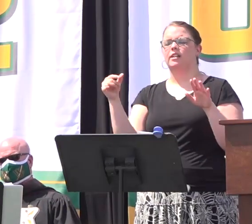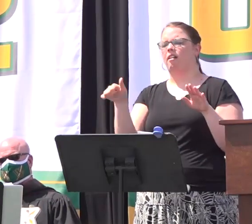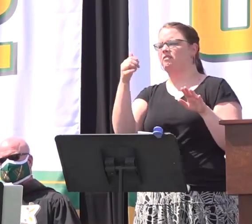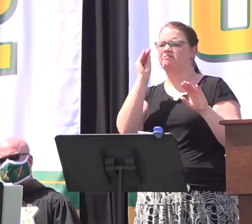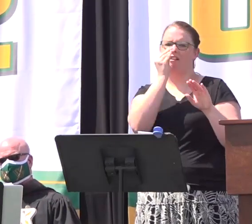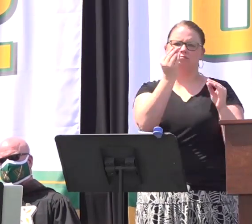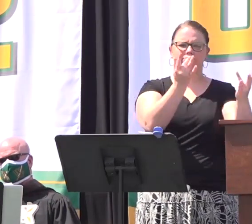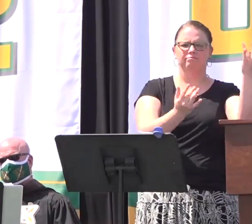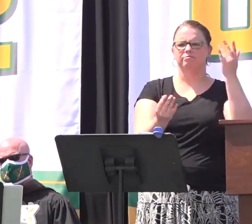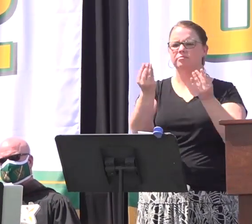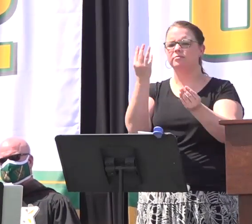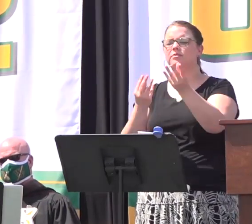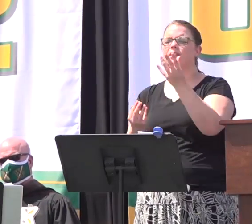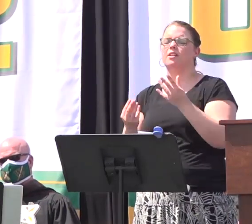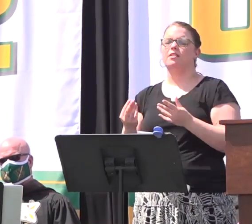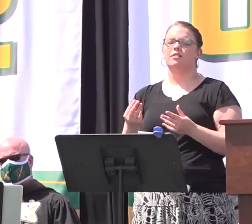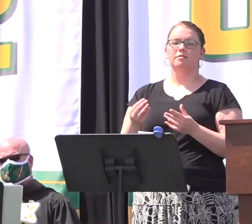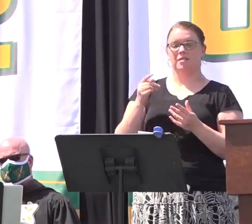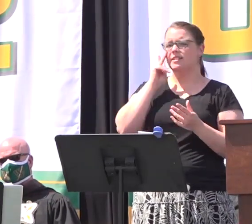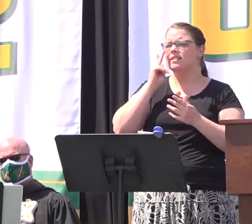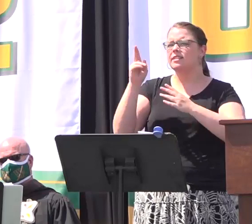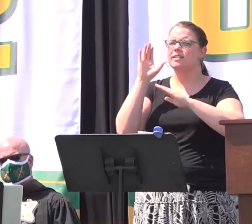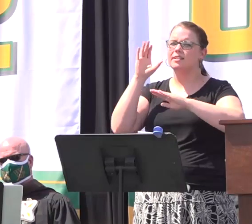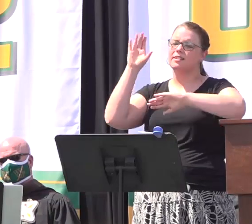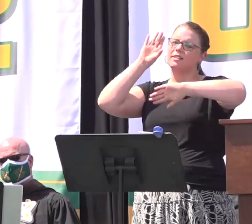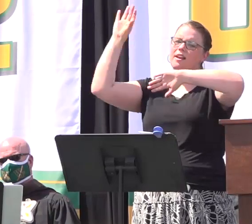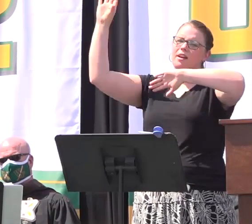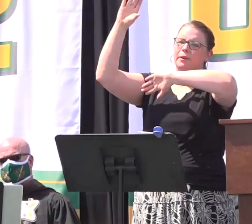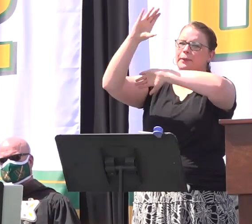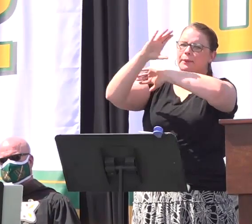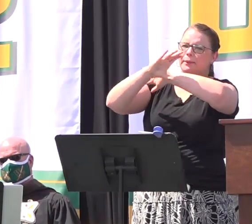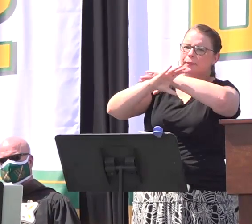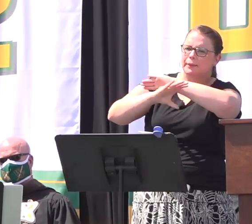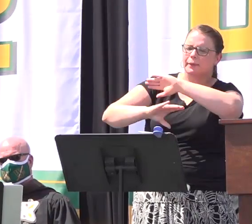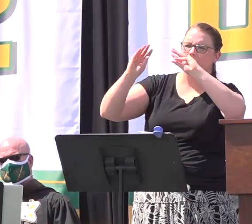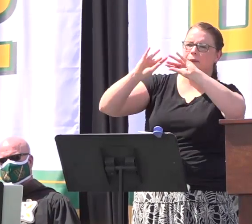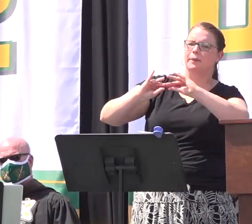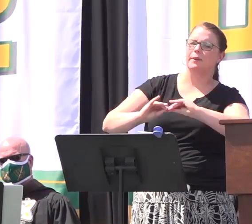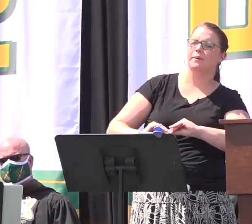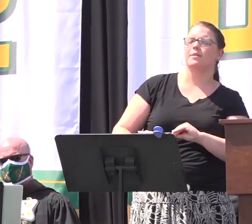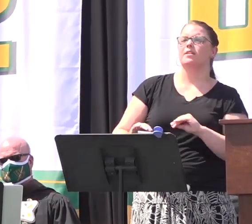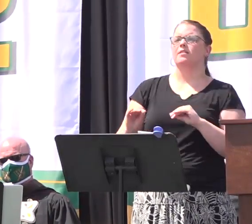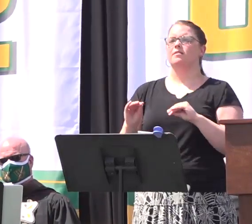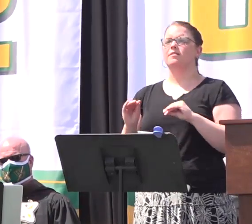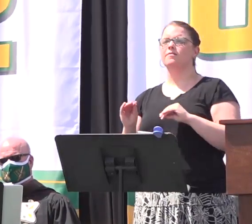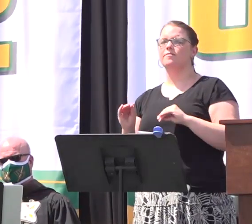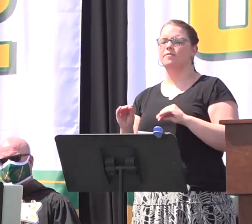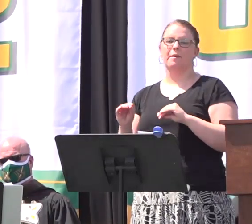There's painted deserts, the sun sets on fire, and he carries me home to the Mull